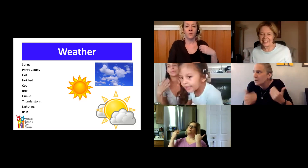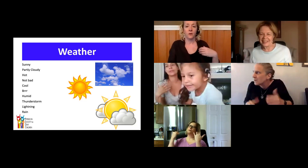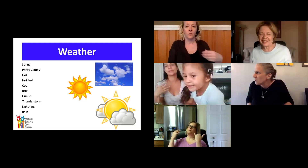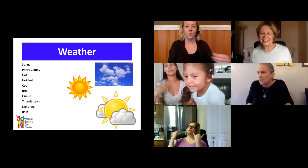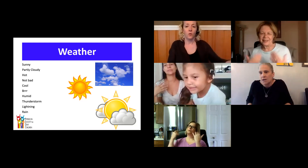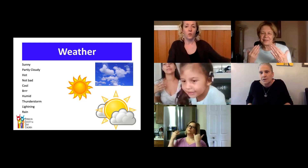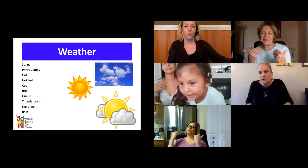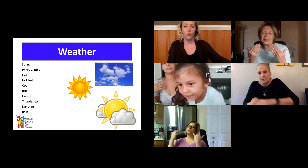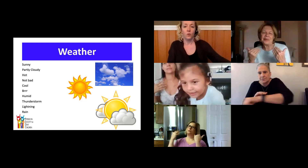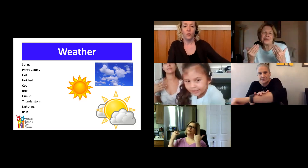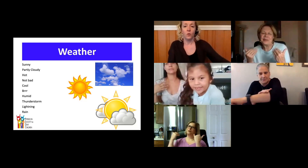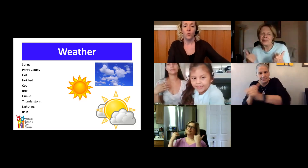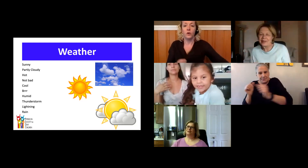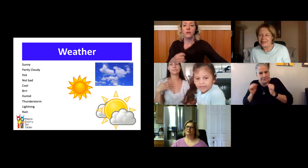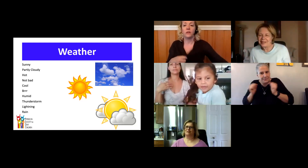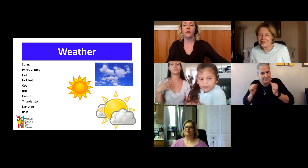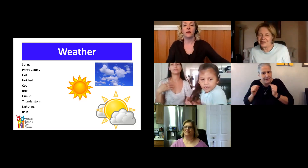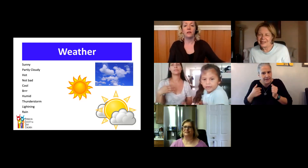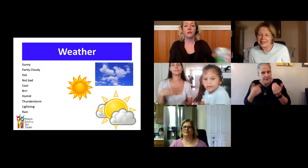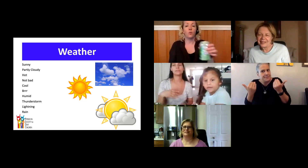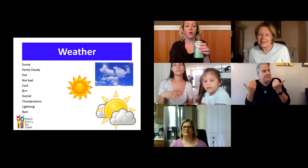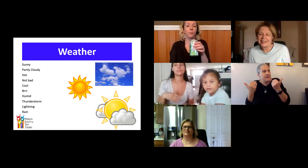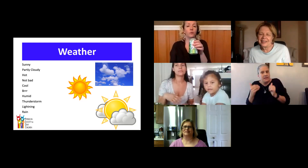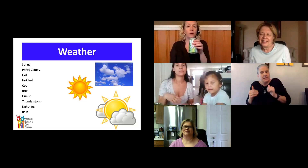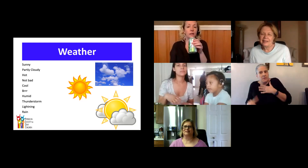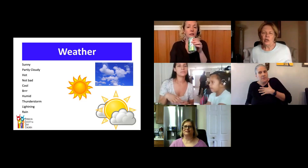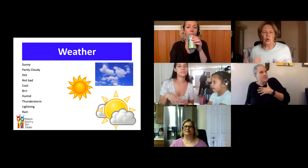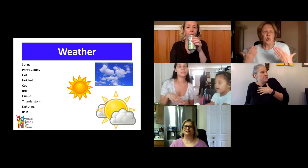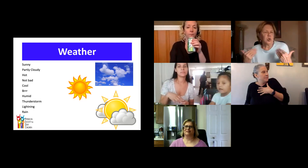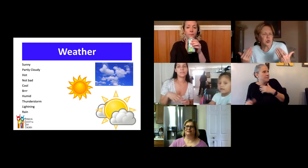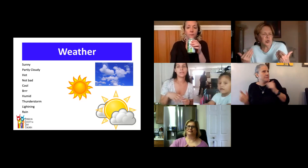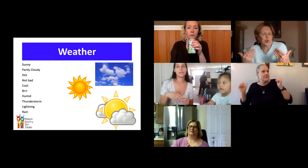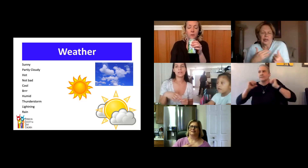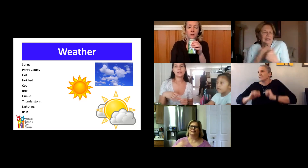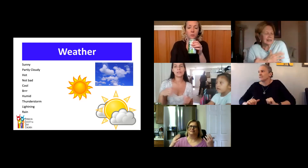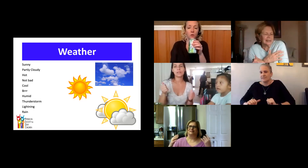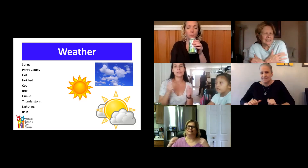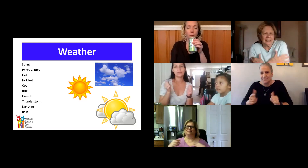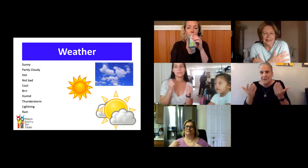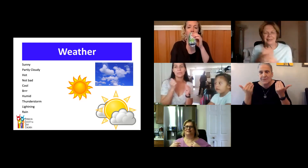Or notice done like this is more breezy. Maybe get some goosebumps.